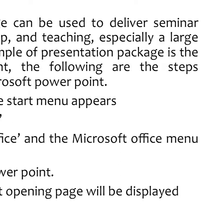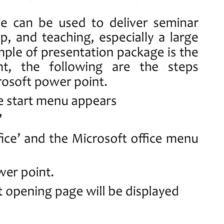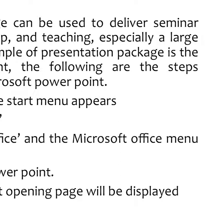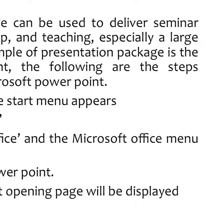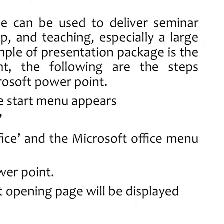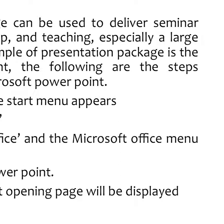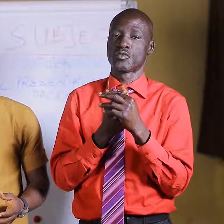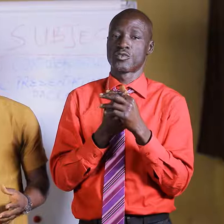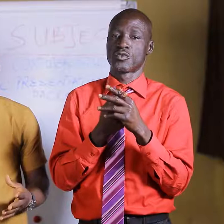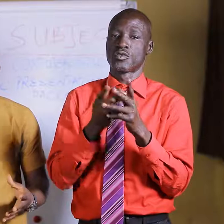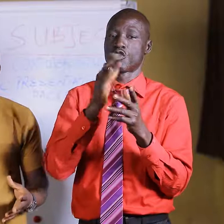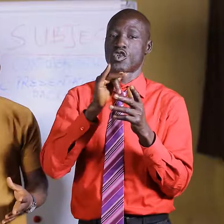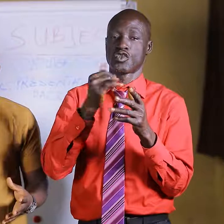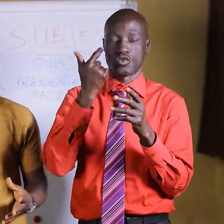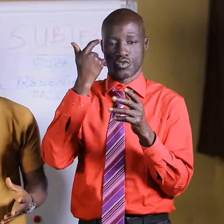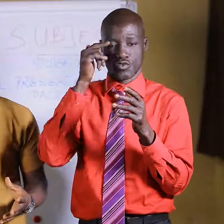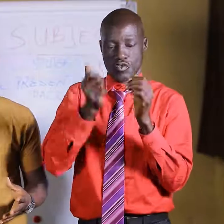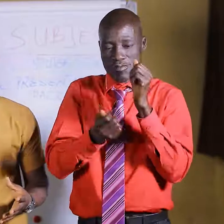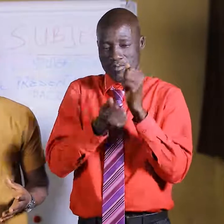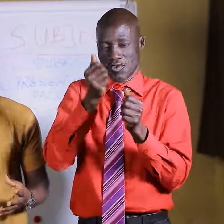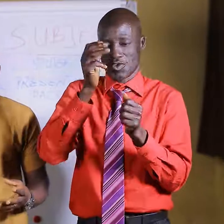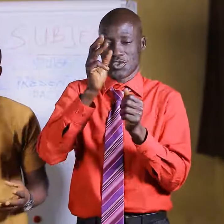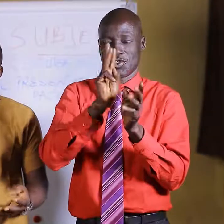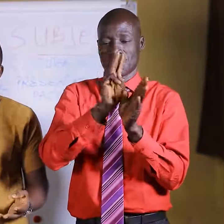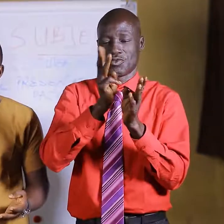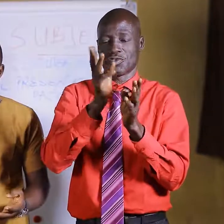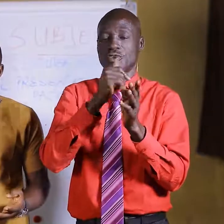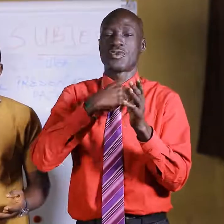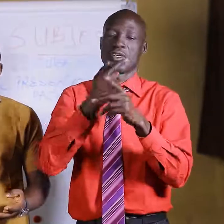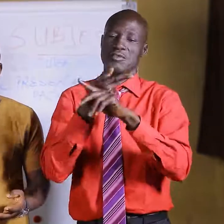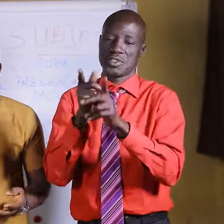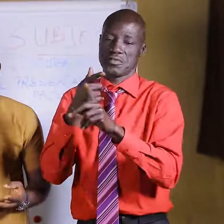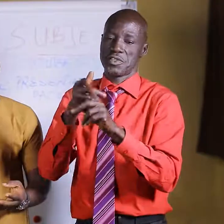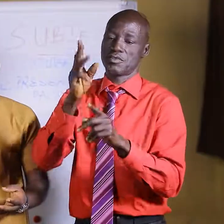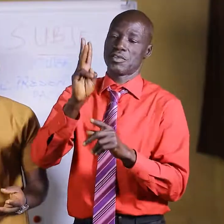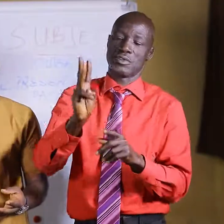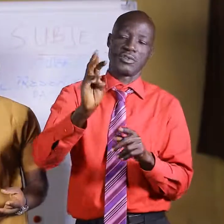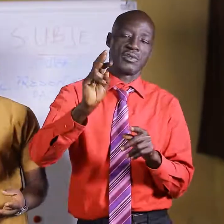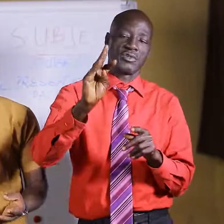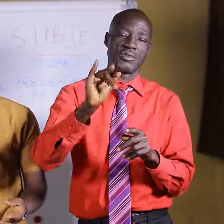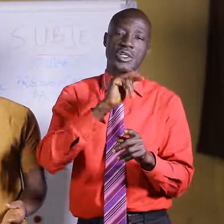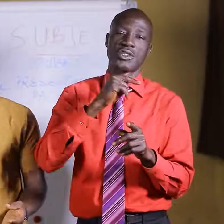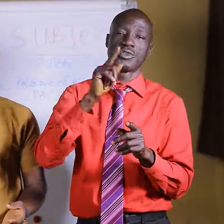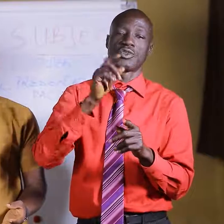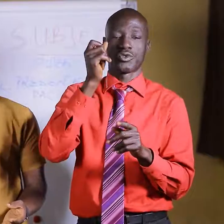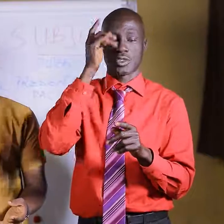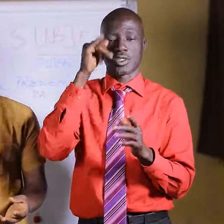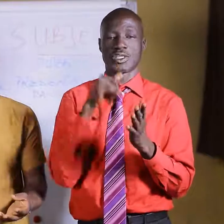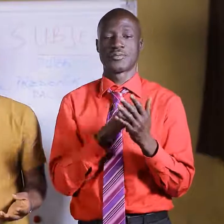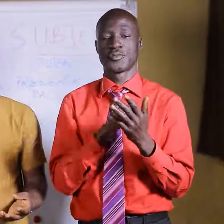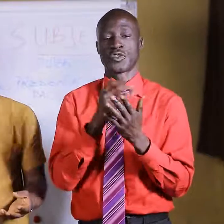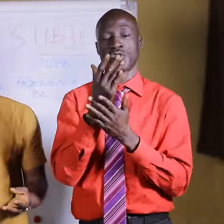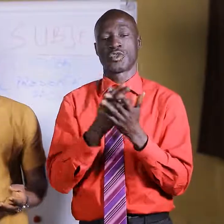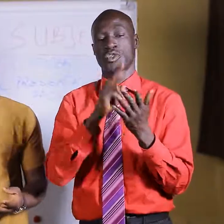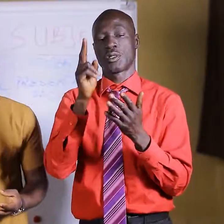The Start button. For most Windows, I must say we have different Windows, and you need to understand this very. Some are